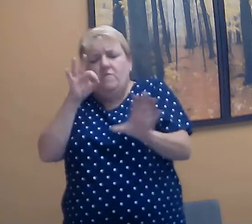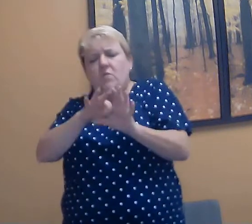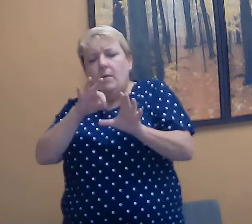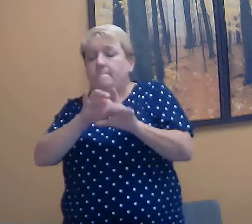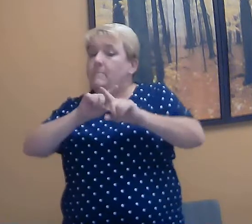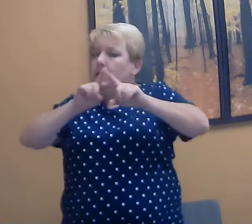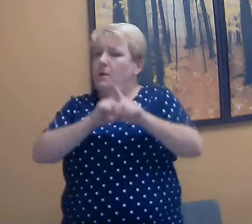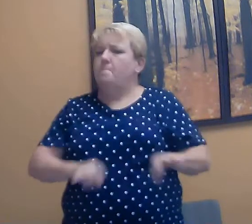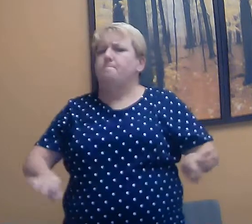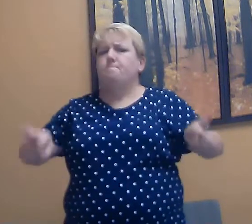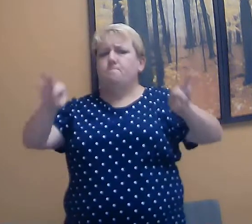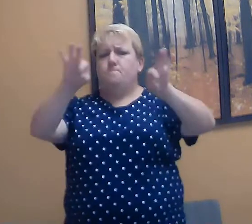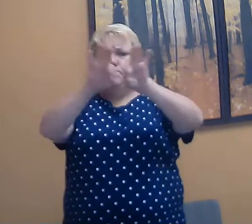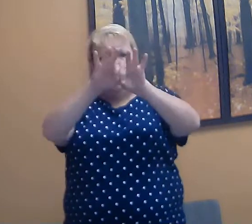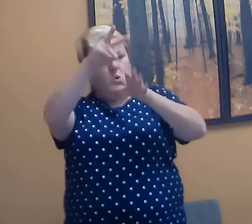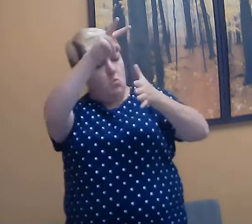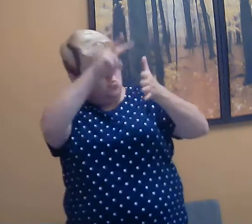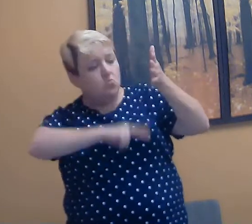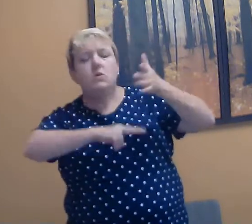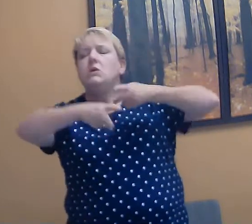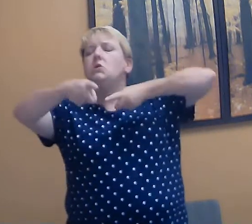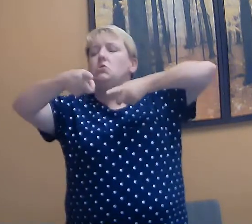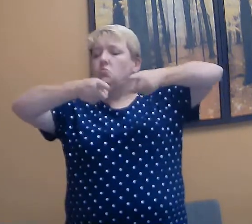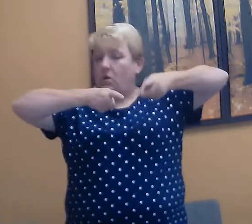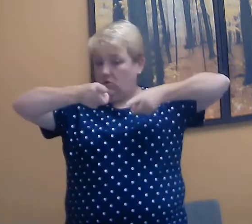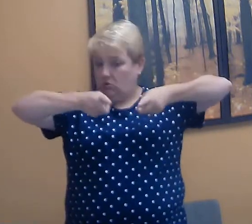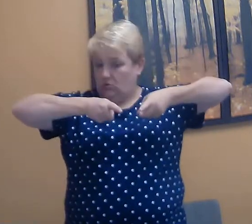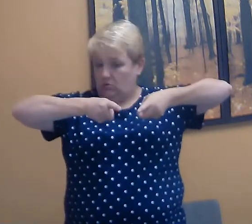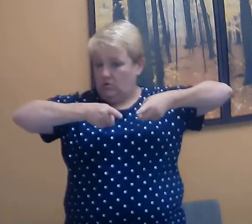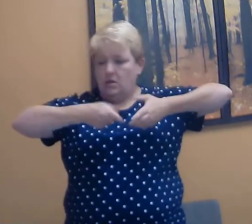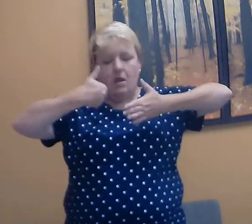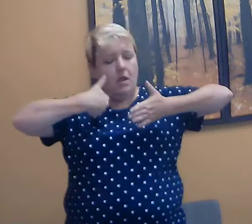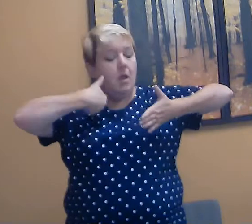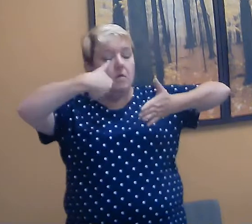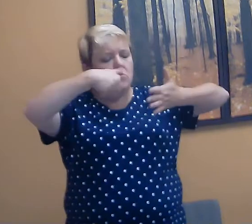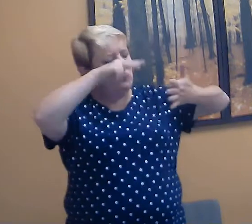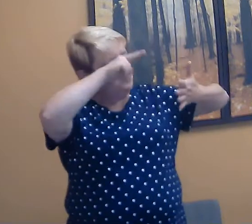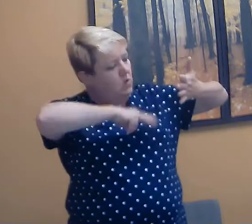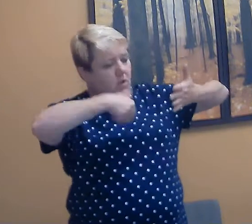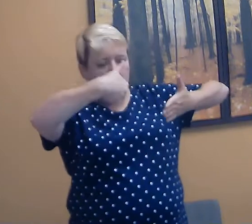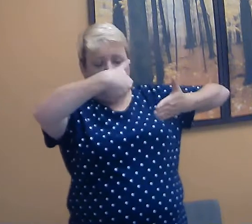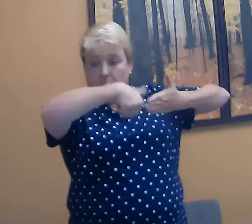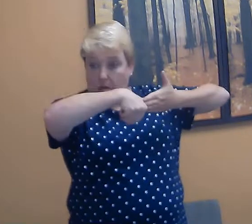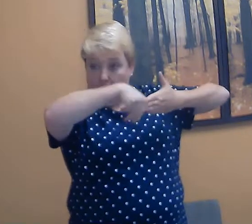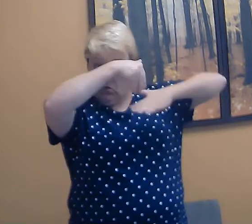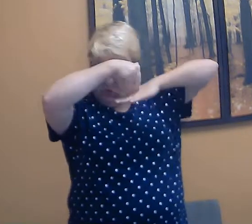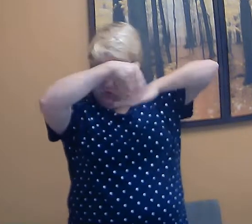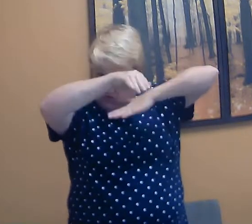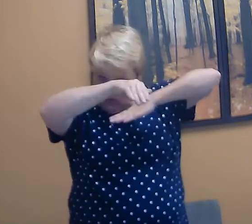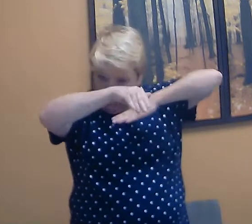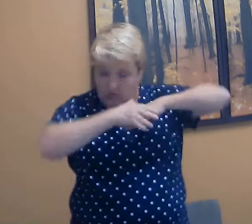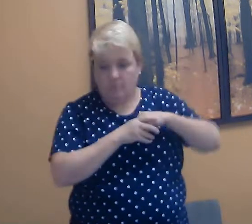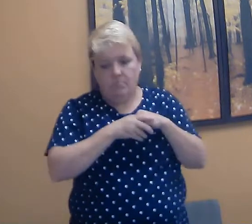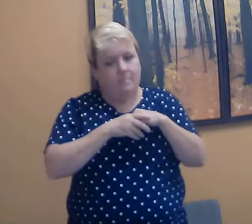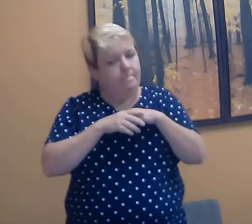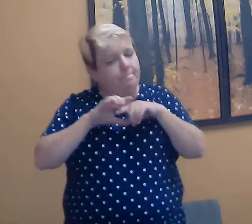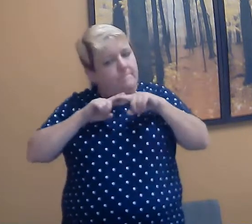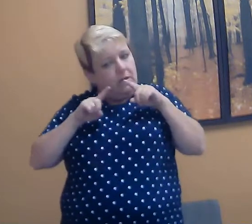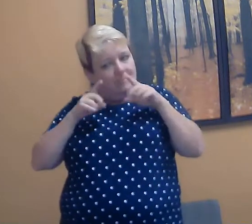carefully. Complete the ballot and mail it with the appropriate postage. However, considering the potential for a mass increase